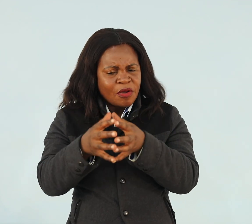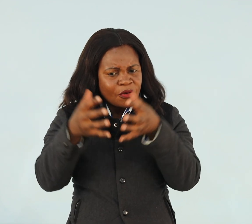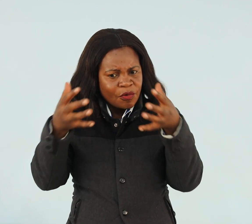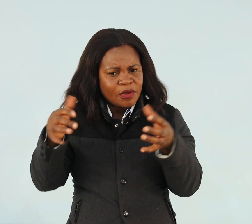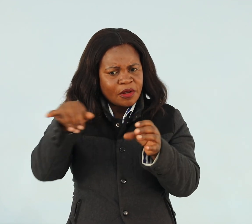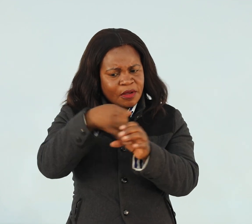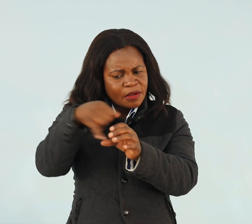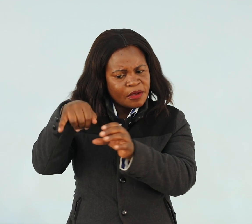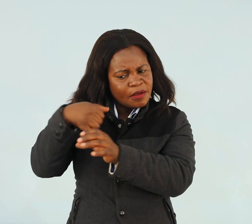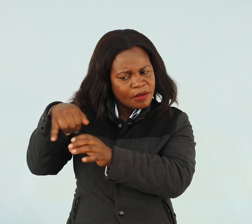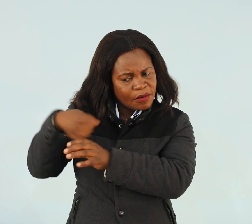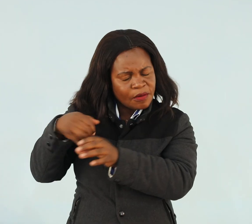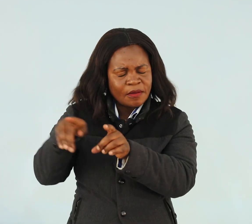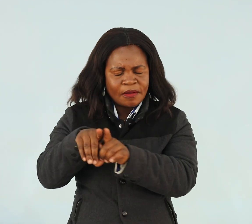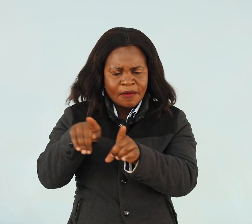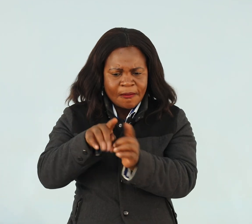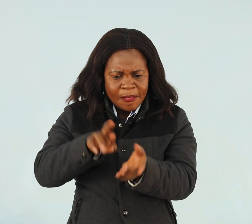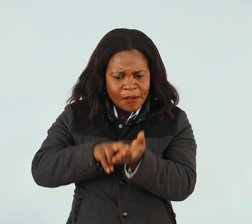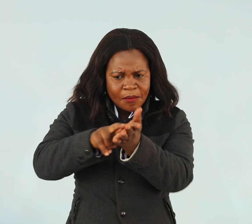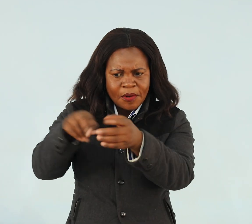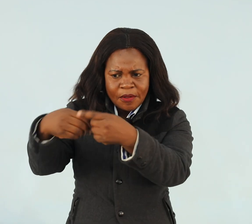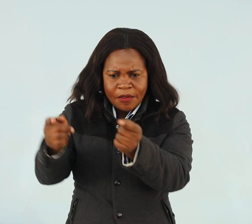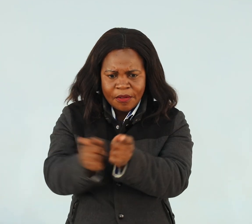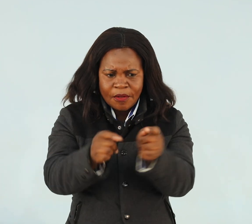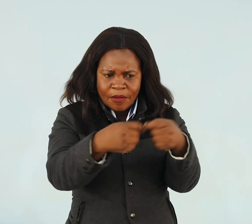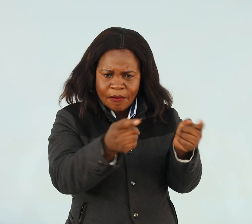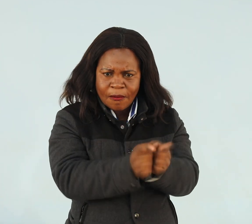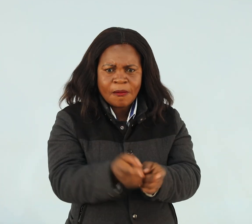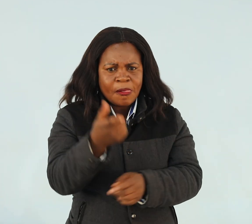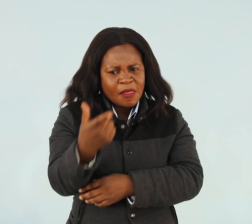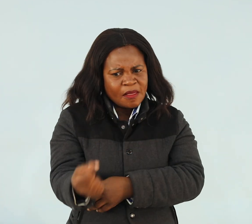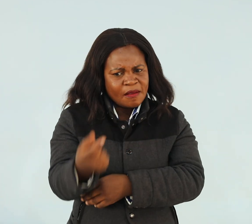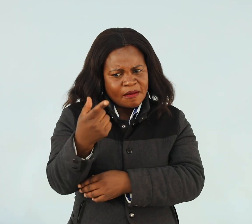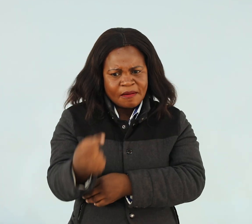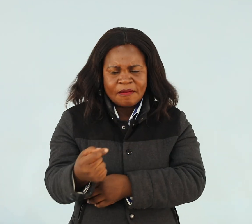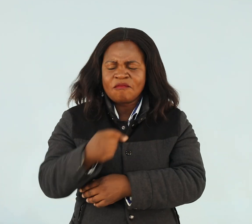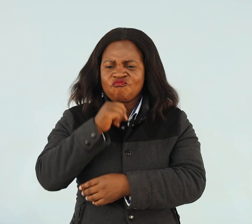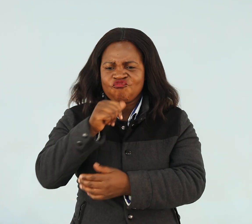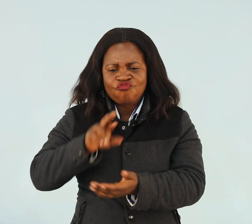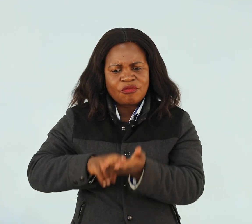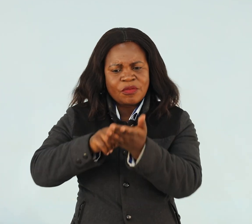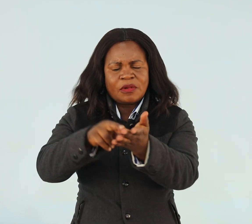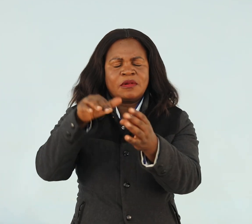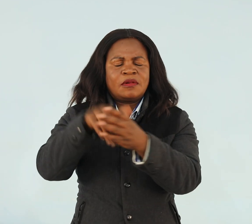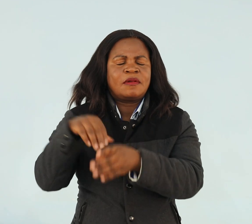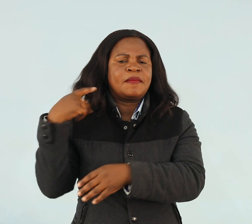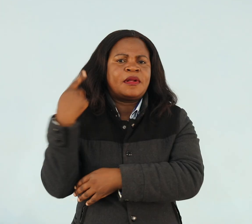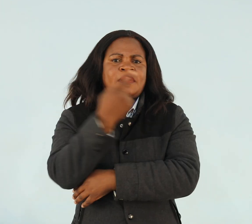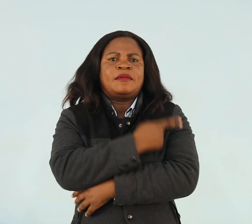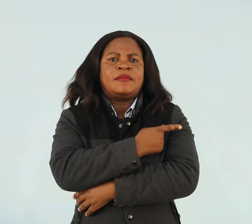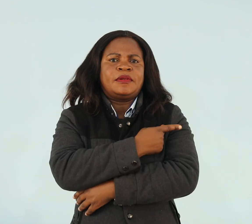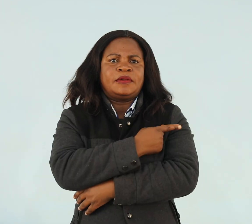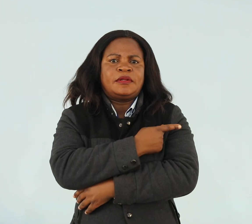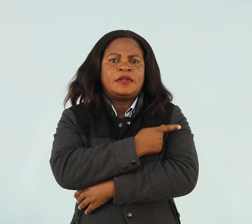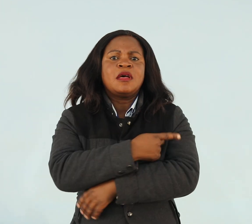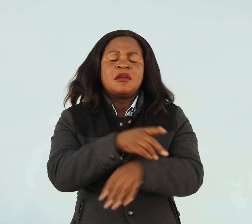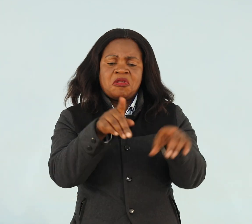and representation of groups that are often underrepresented in Parliament, while also